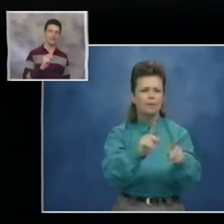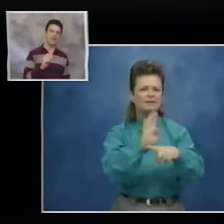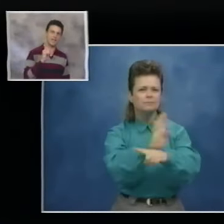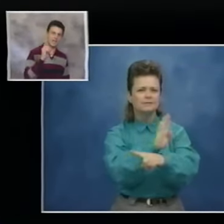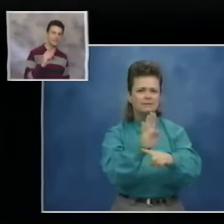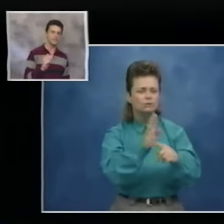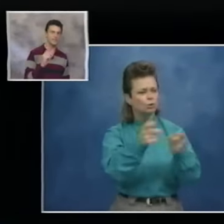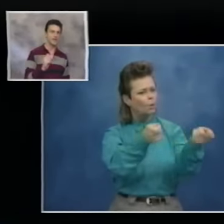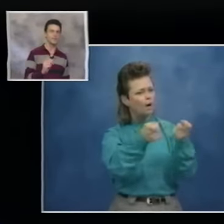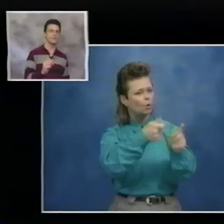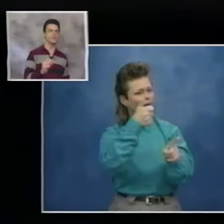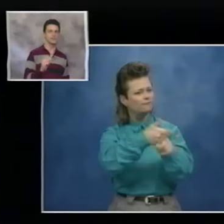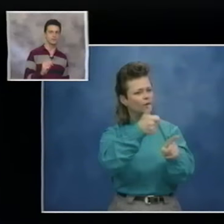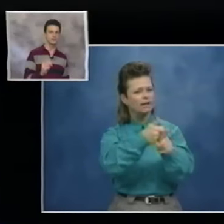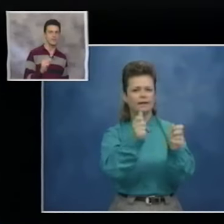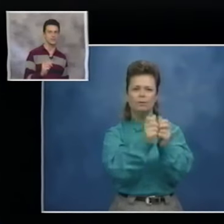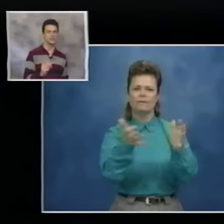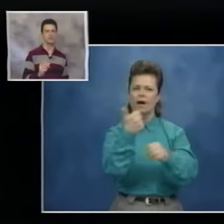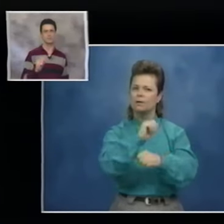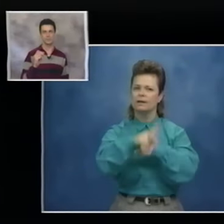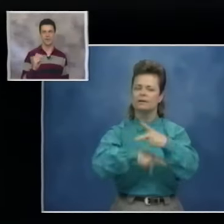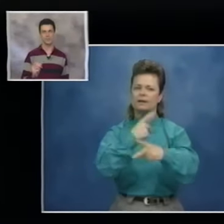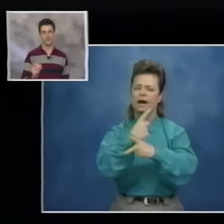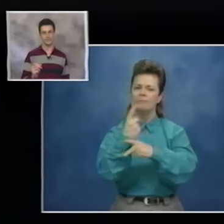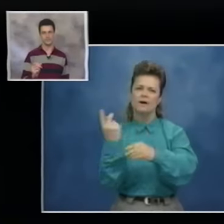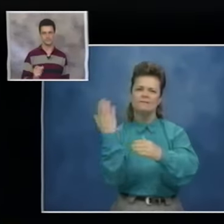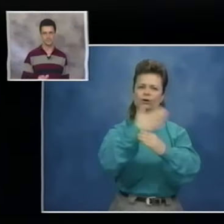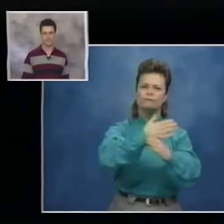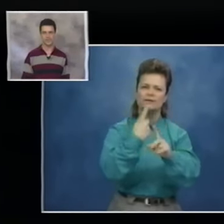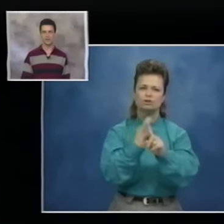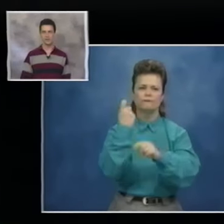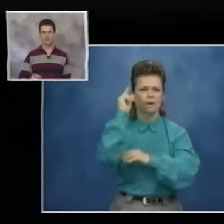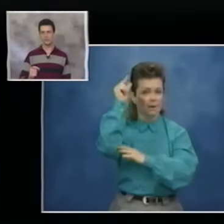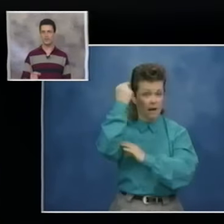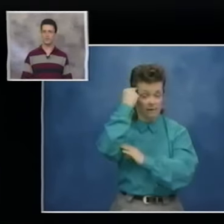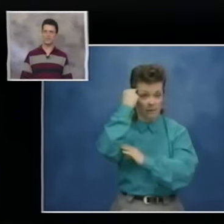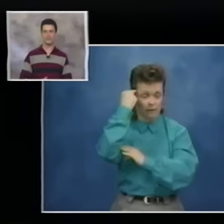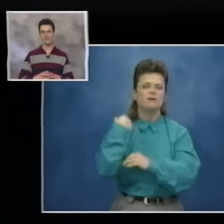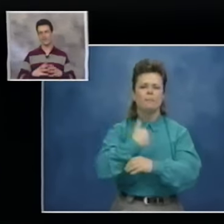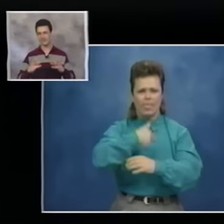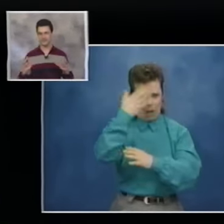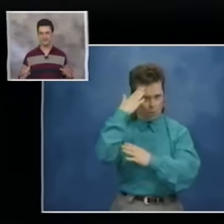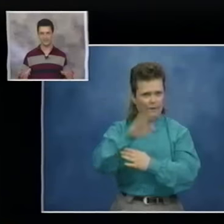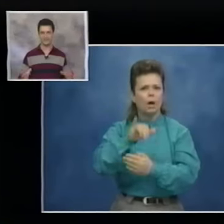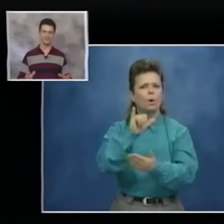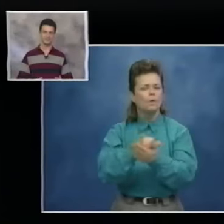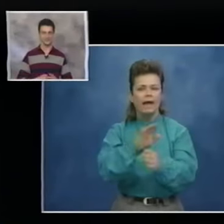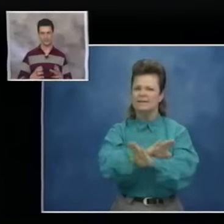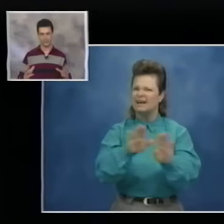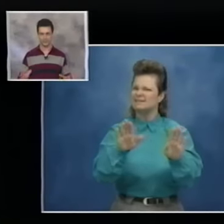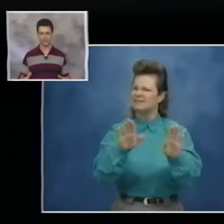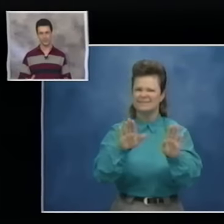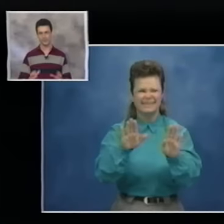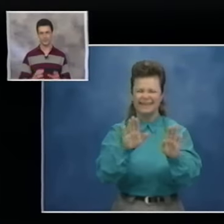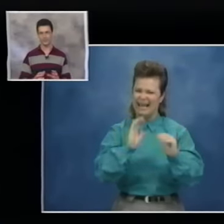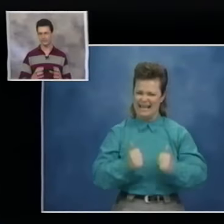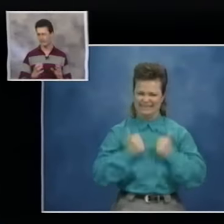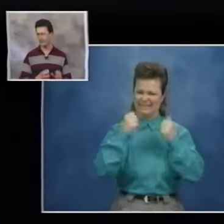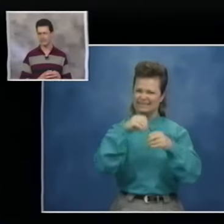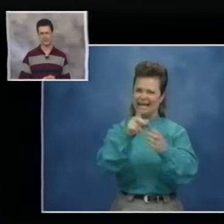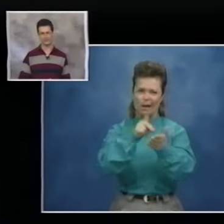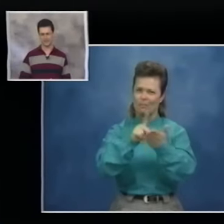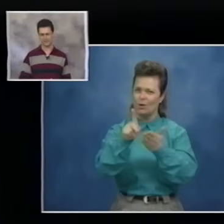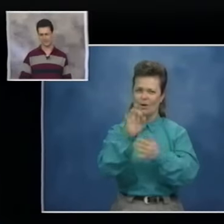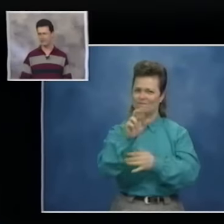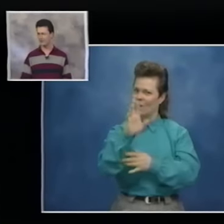without any type of intervention from government. Now we know that that doesn't exist in its pure form, and there's always